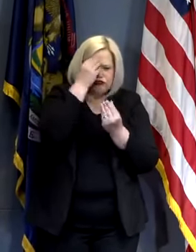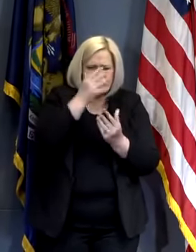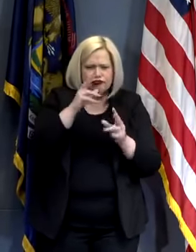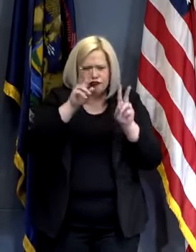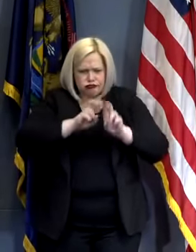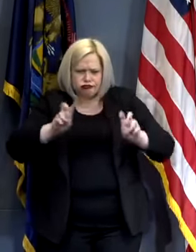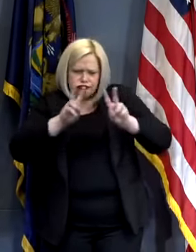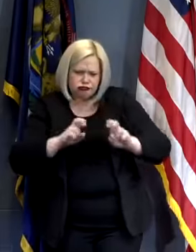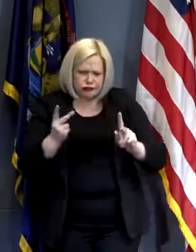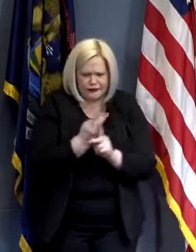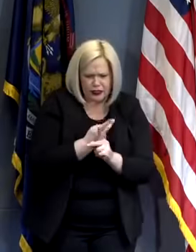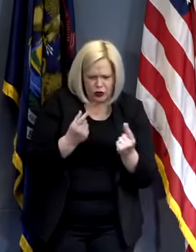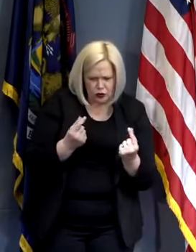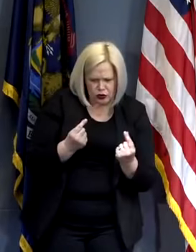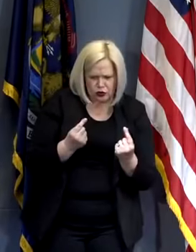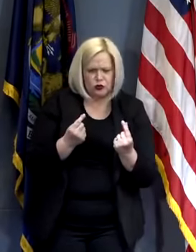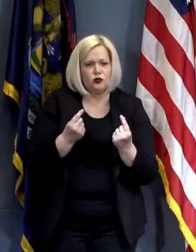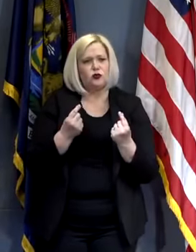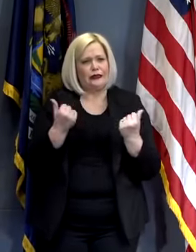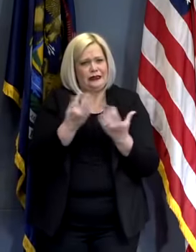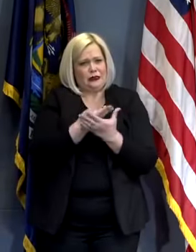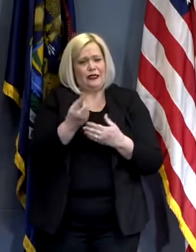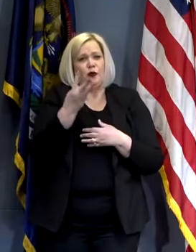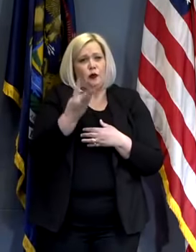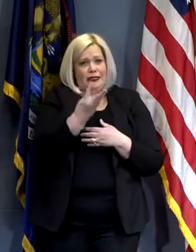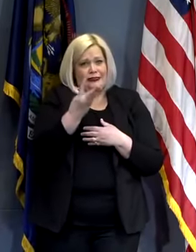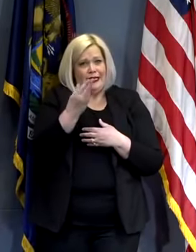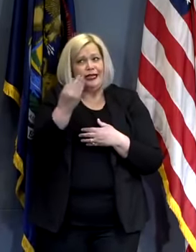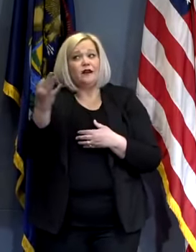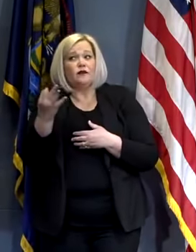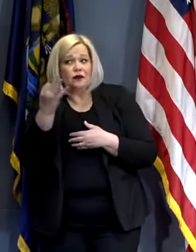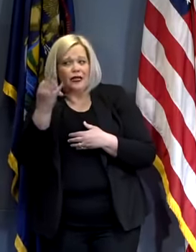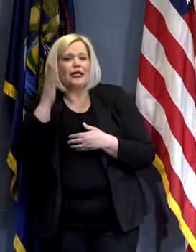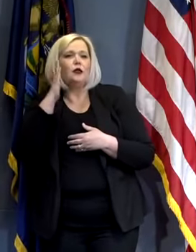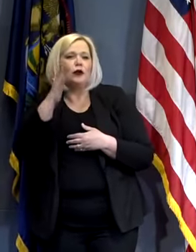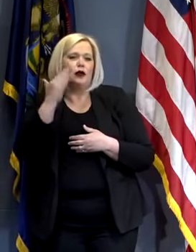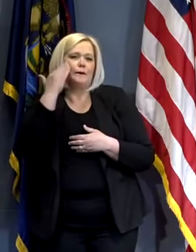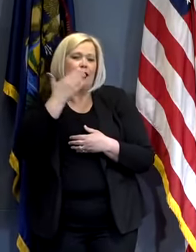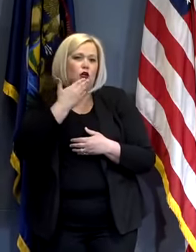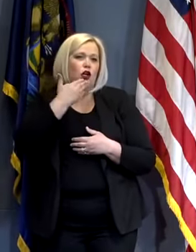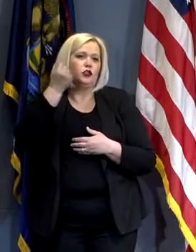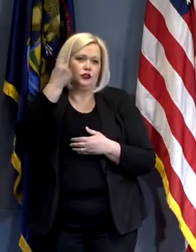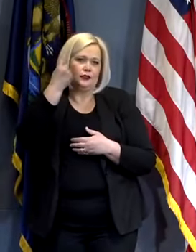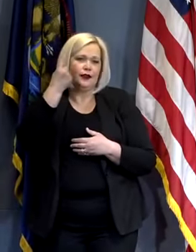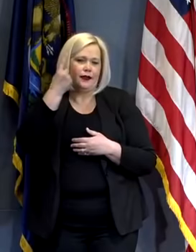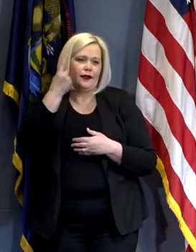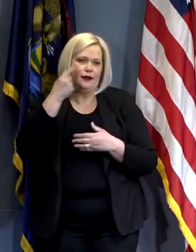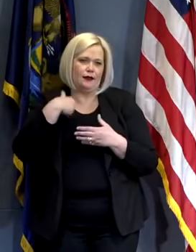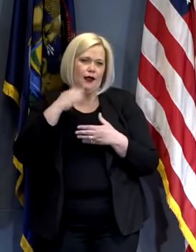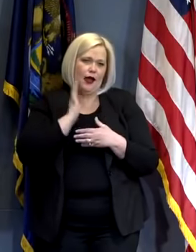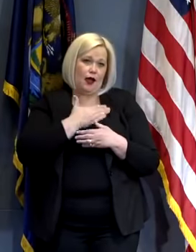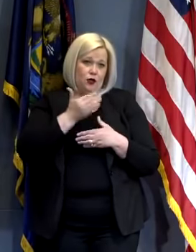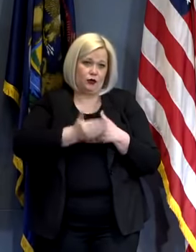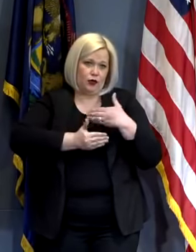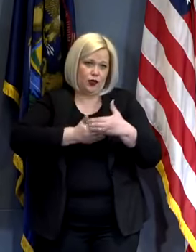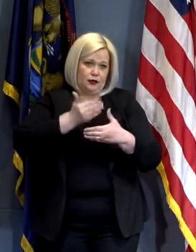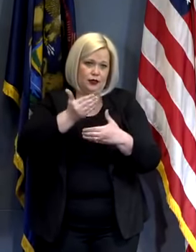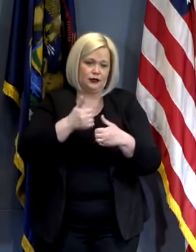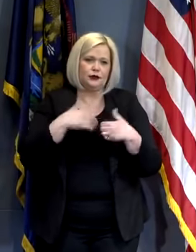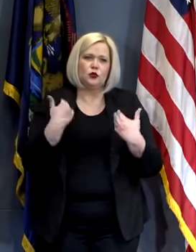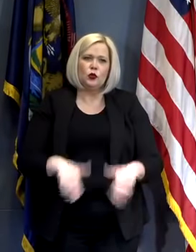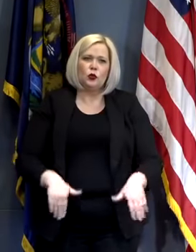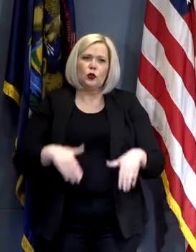know, we get to Wednesday and then Friday, I think you'll have a lot more information to understand kind of the thought process. This is a rigorous undertaking.